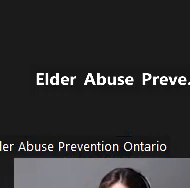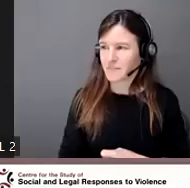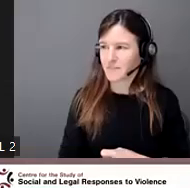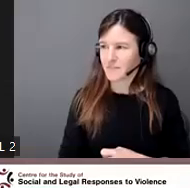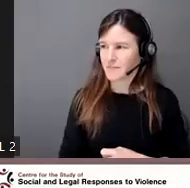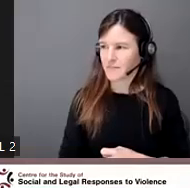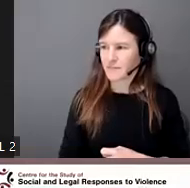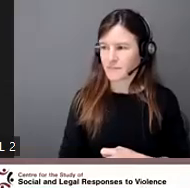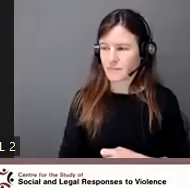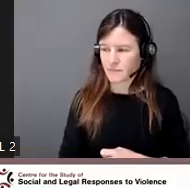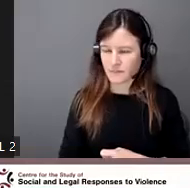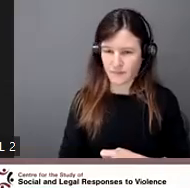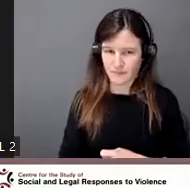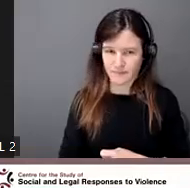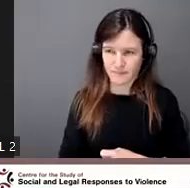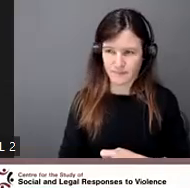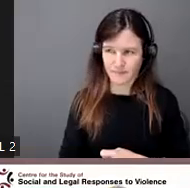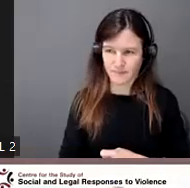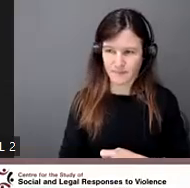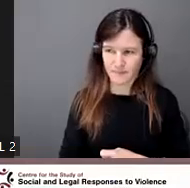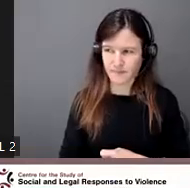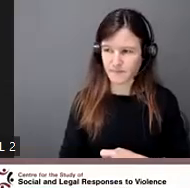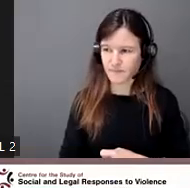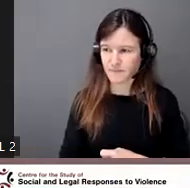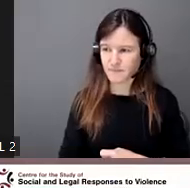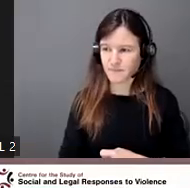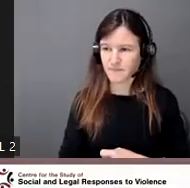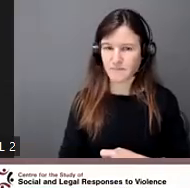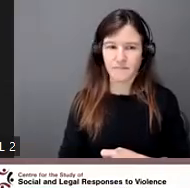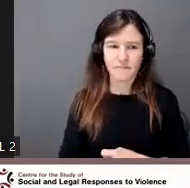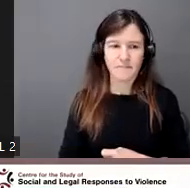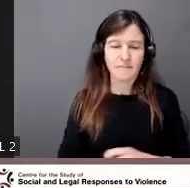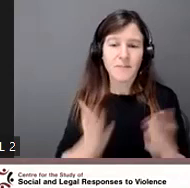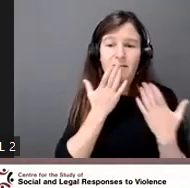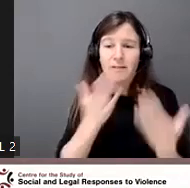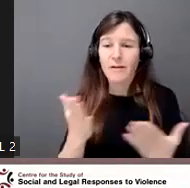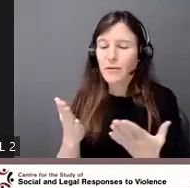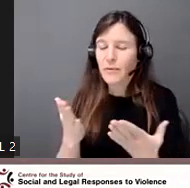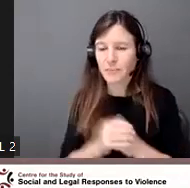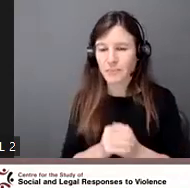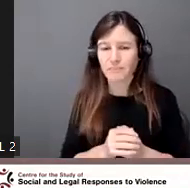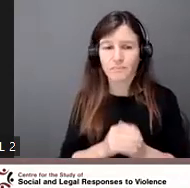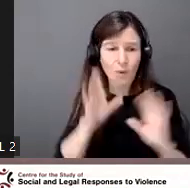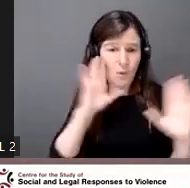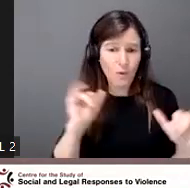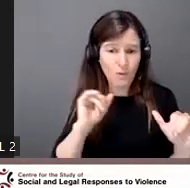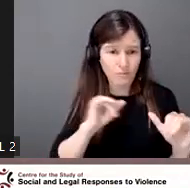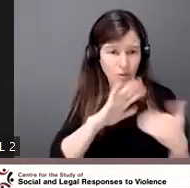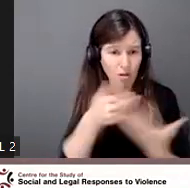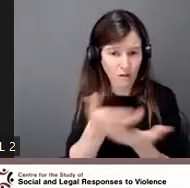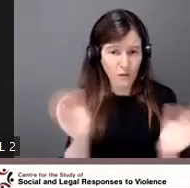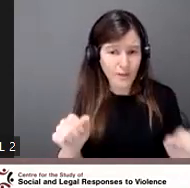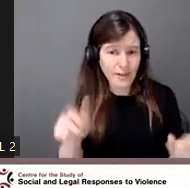Thank you very much, Raeann. And I hope everyone can hear me well. If not, please let the organizers know. Thank you for